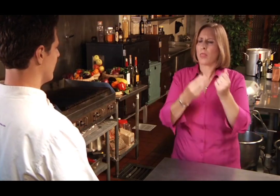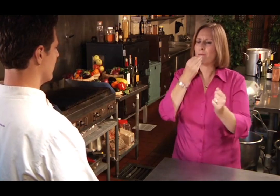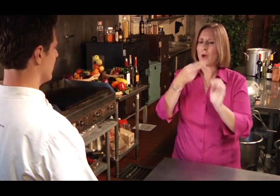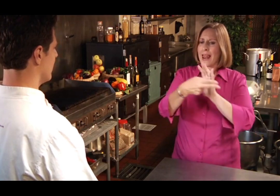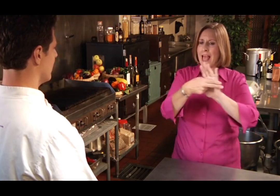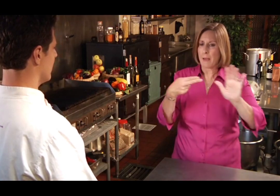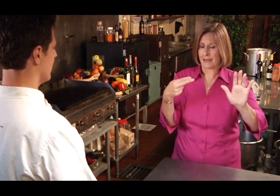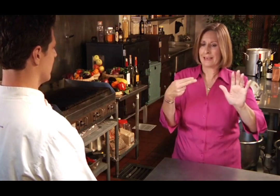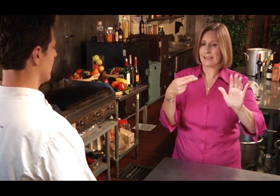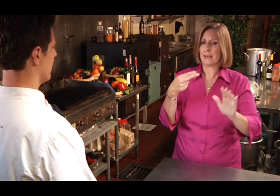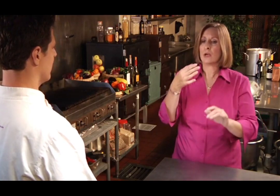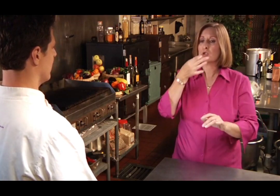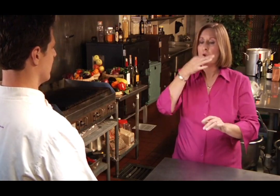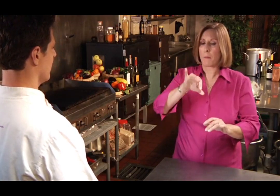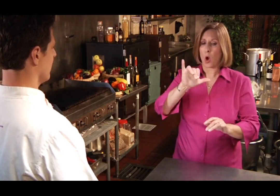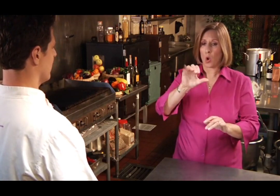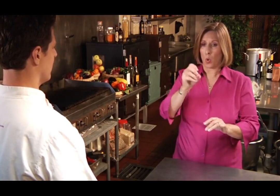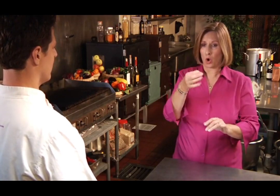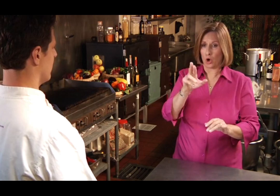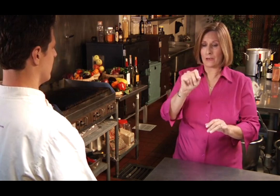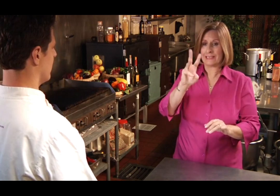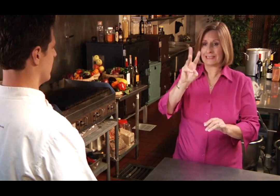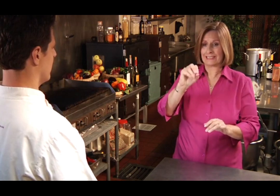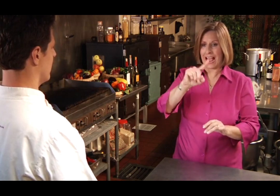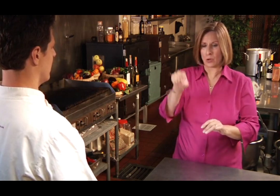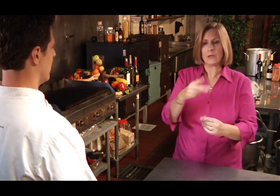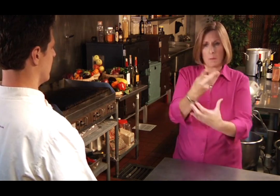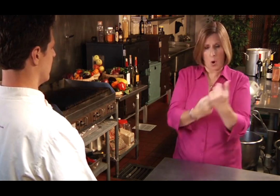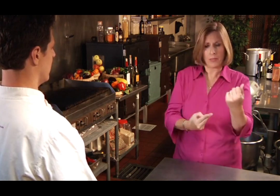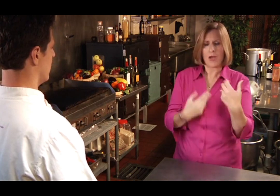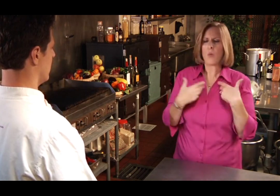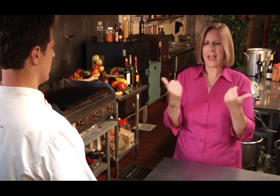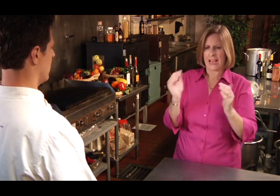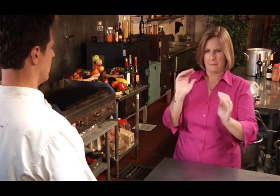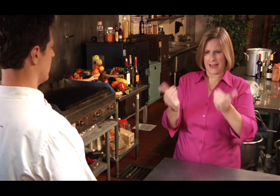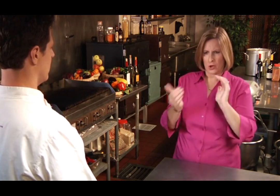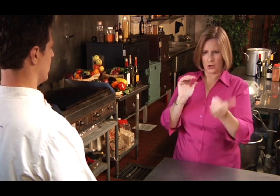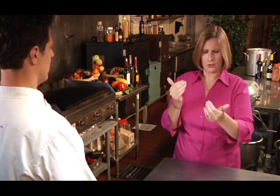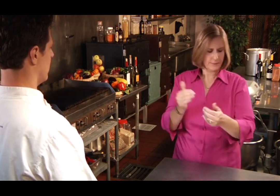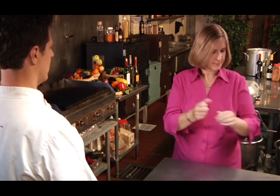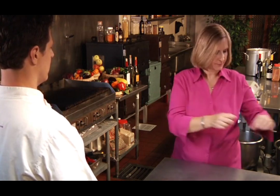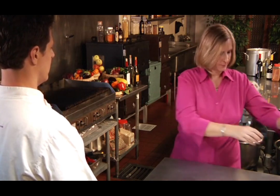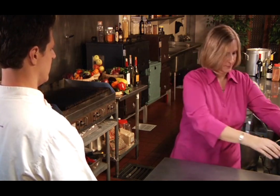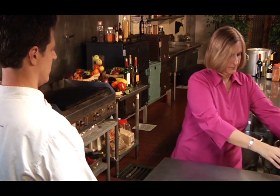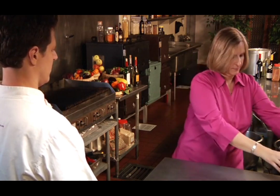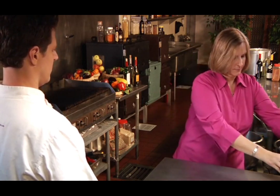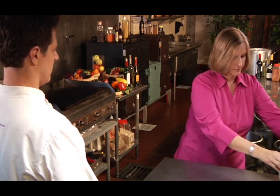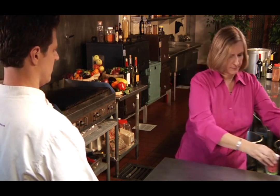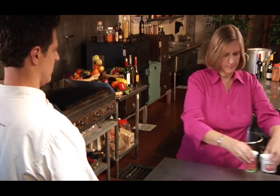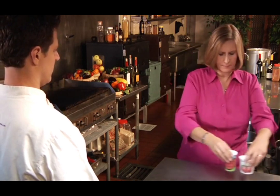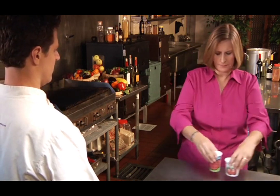look at the food labels of the 2 strawberry yogurts, both 6 ounces, and compare them.